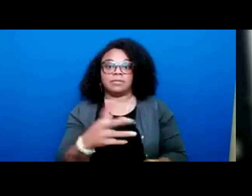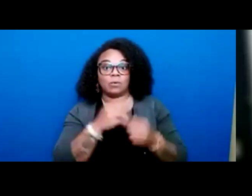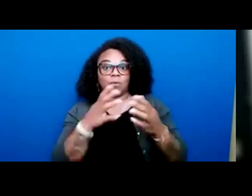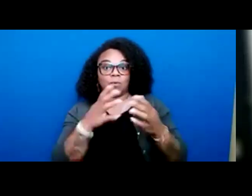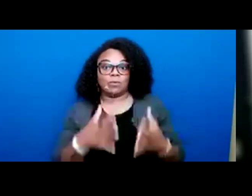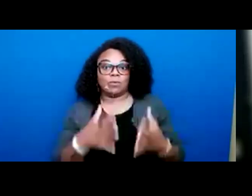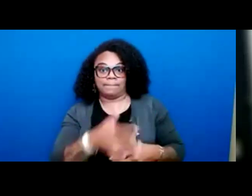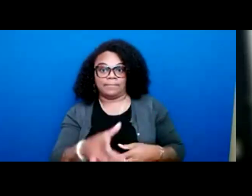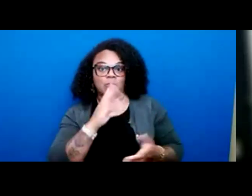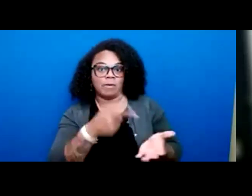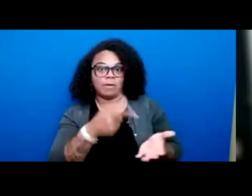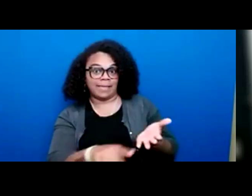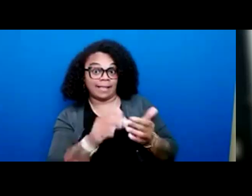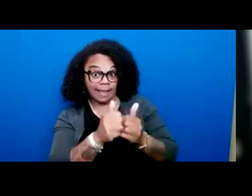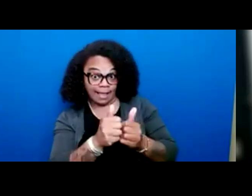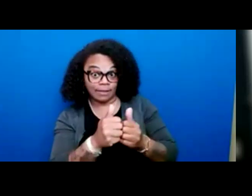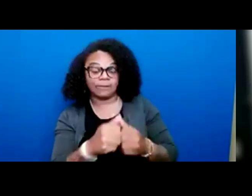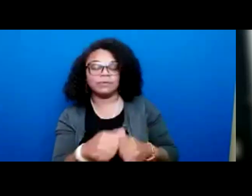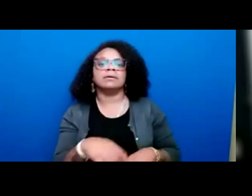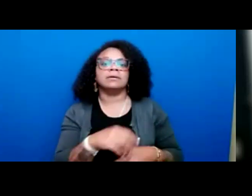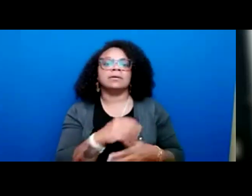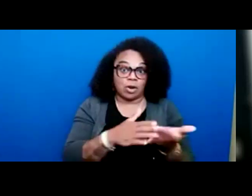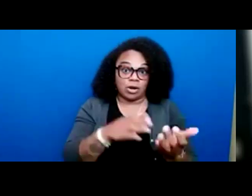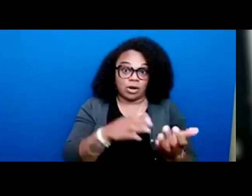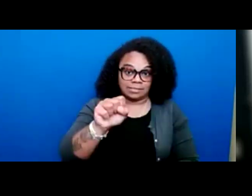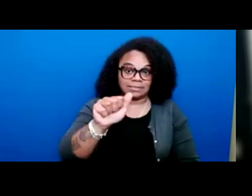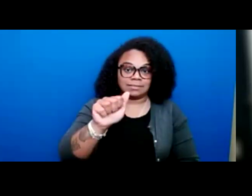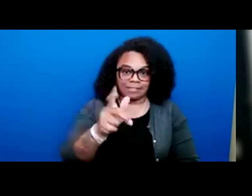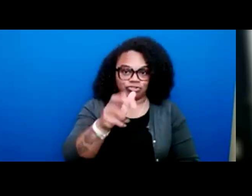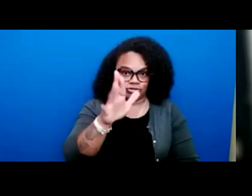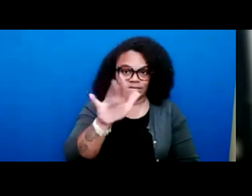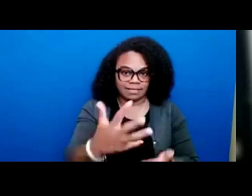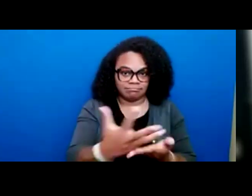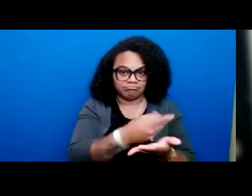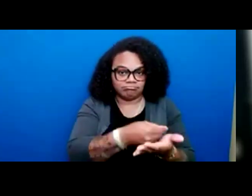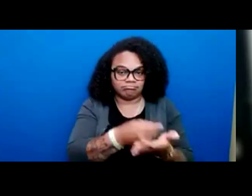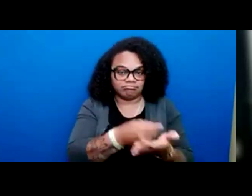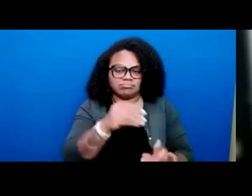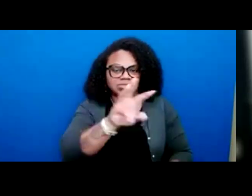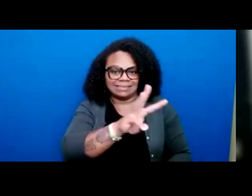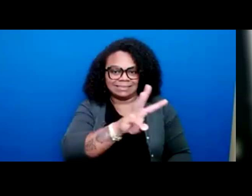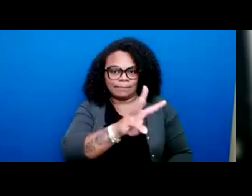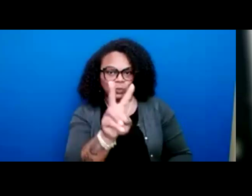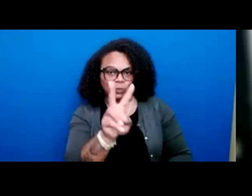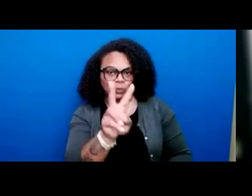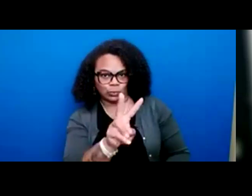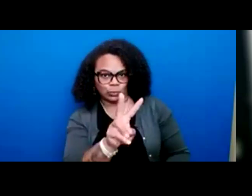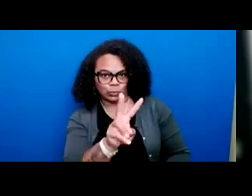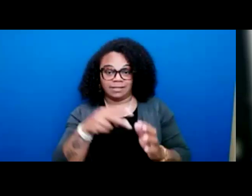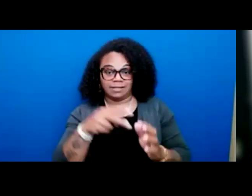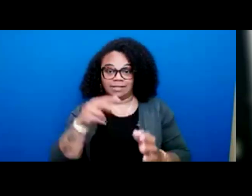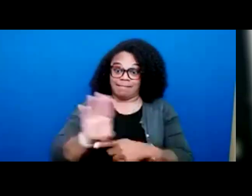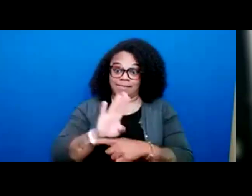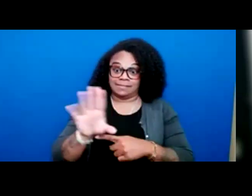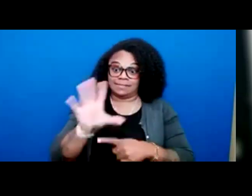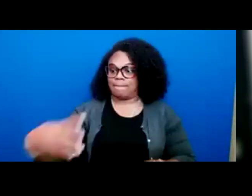through a combination of some salary, so W-2 wages, the company pays me as an owner of the